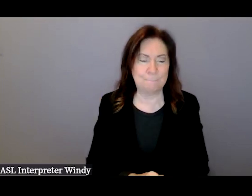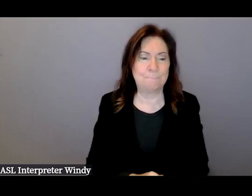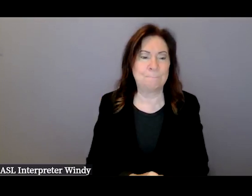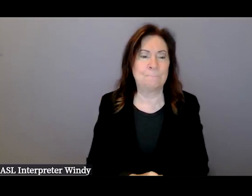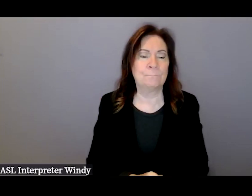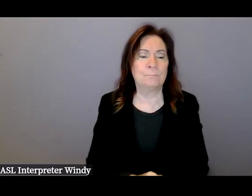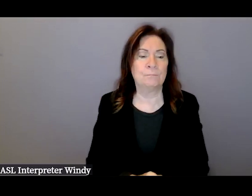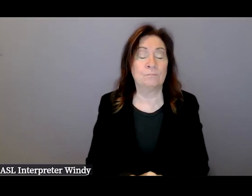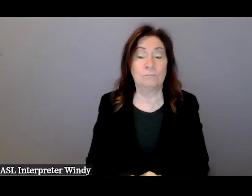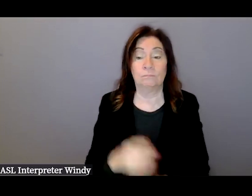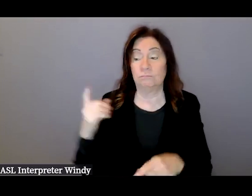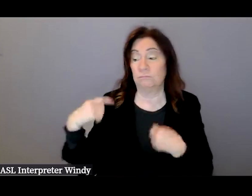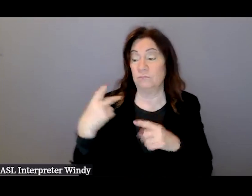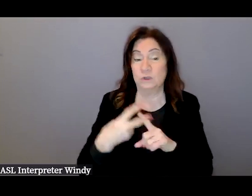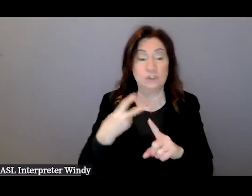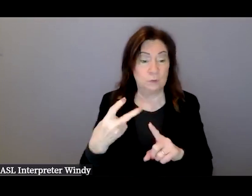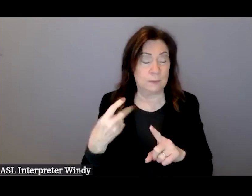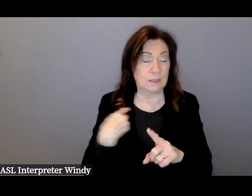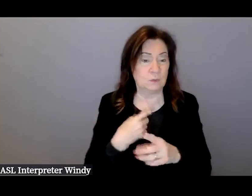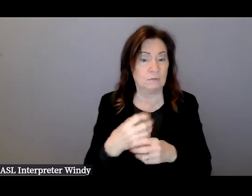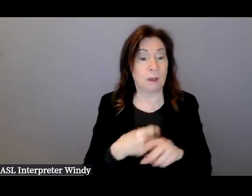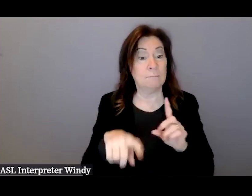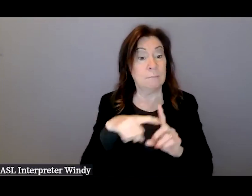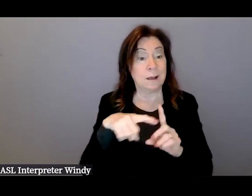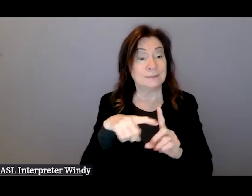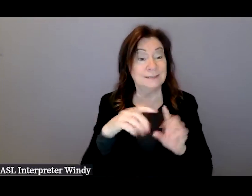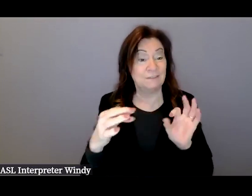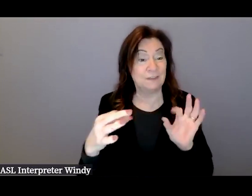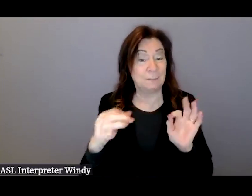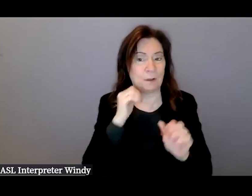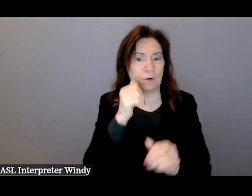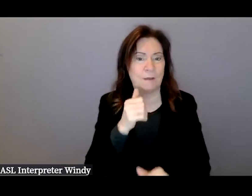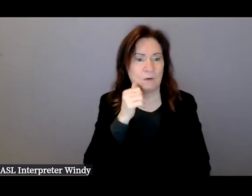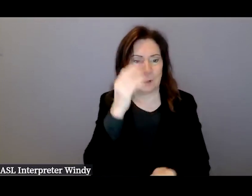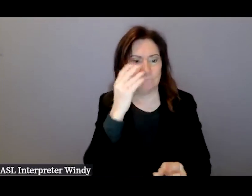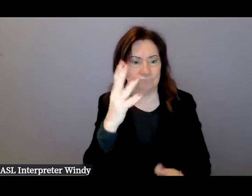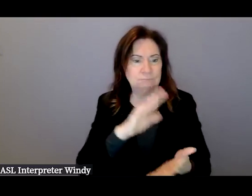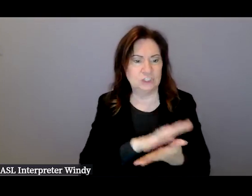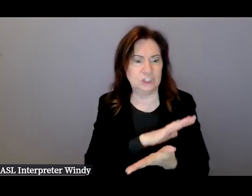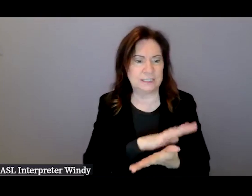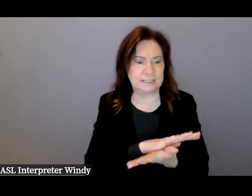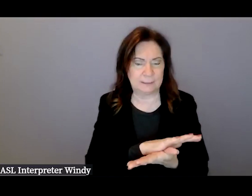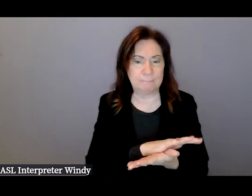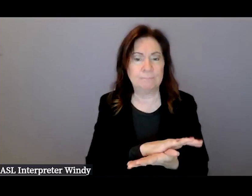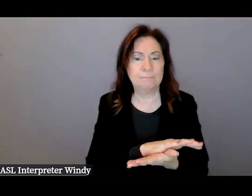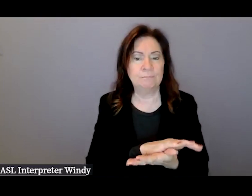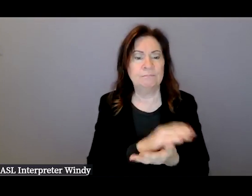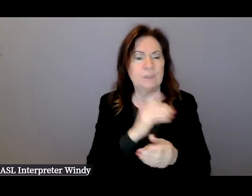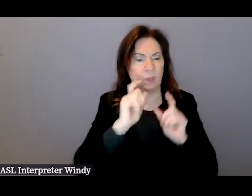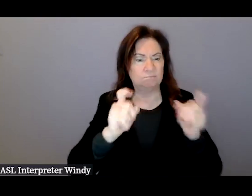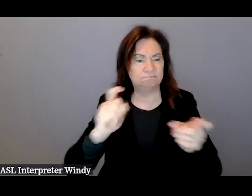Over the last 2 months, we've received positive feedback on the daily information sheets we have been